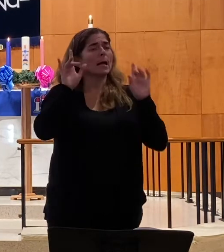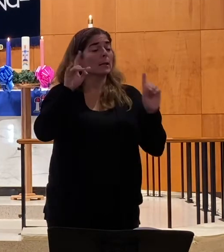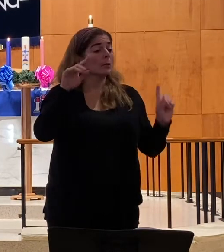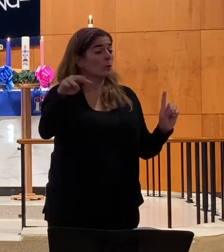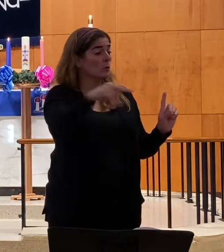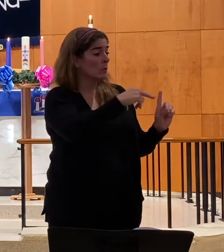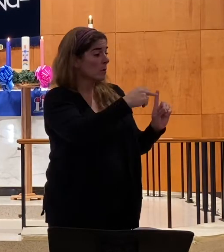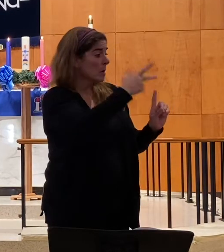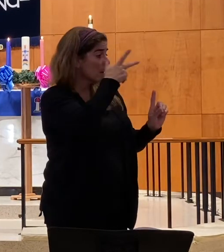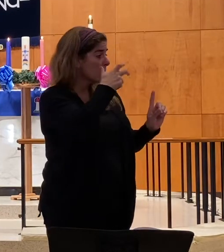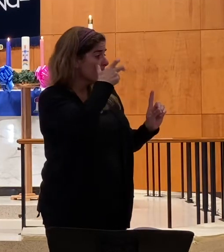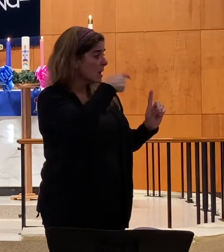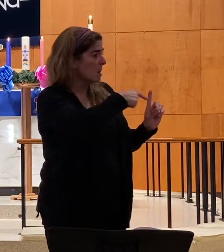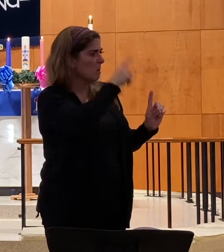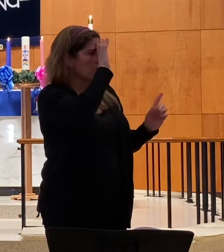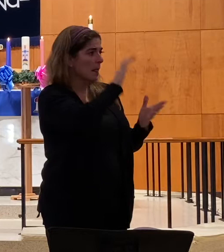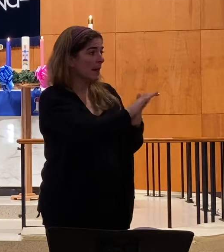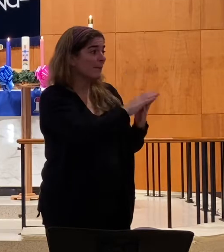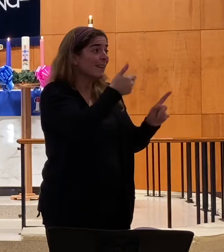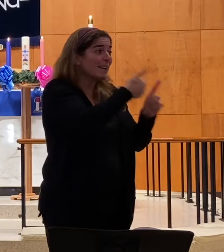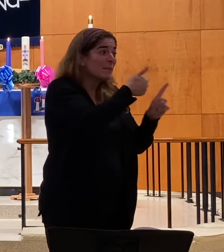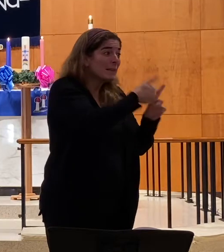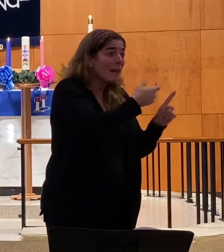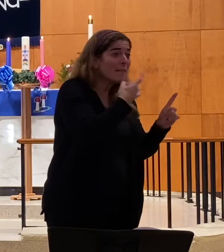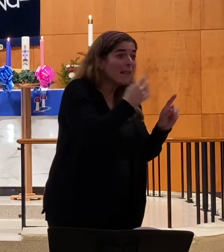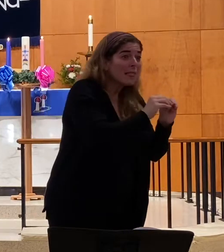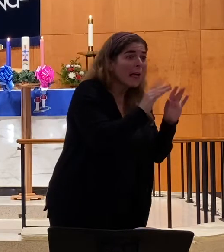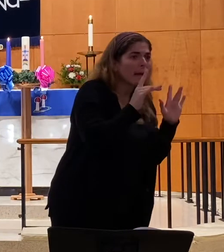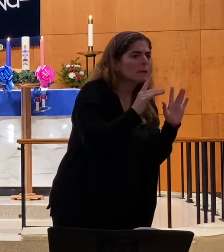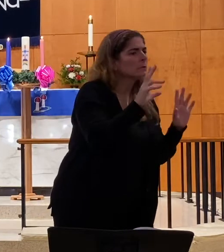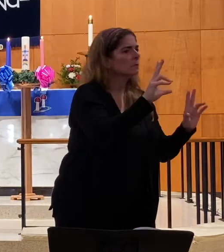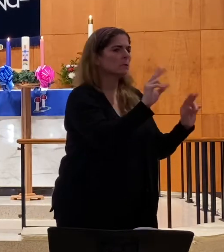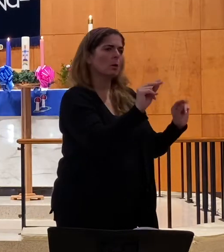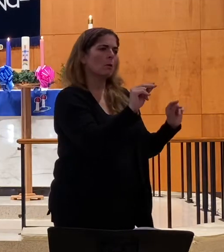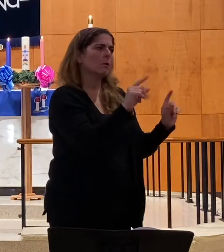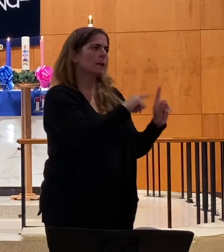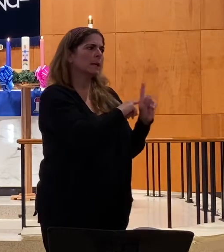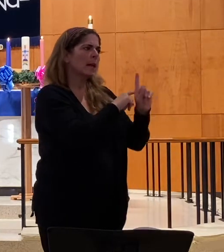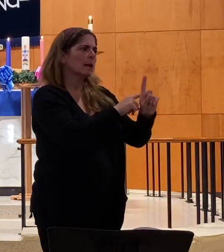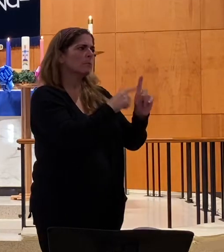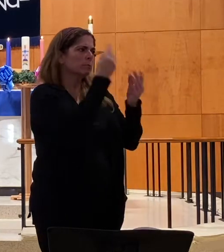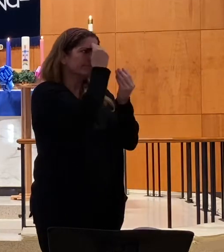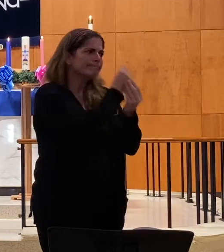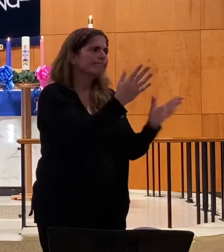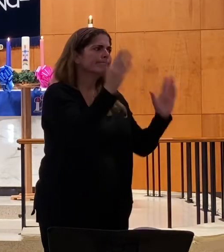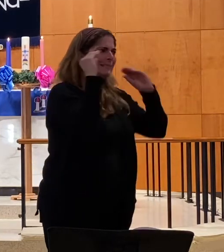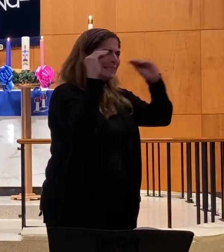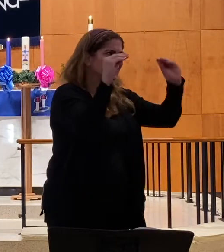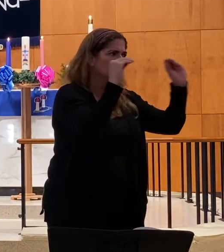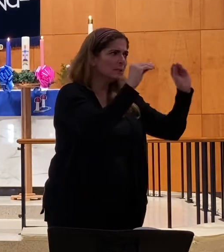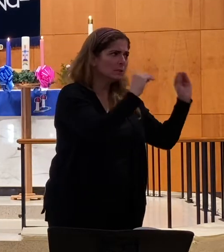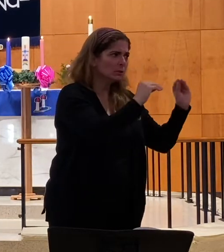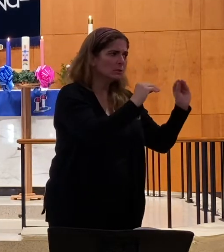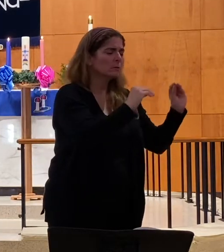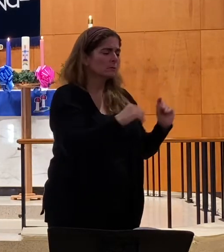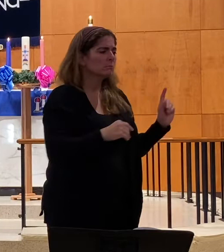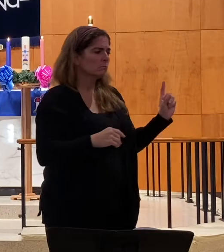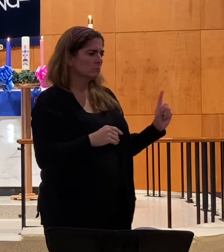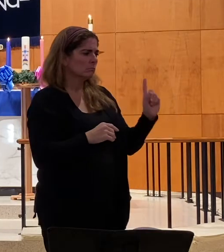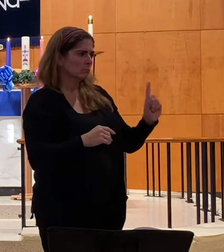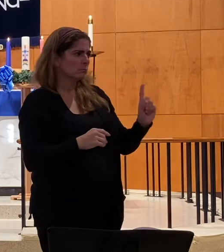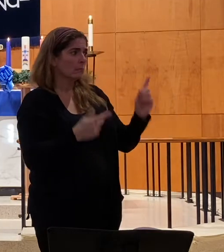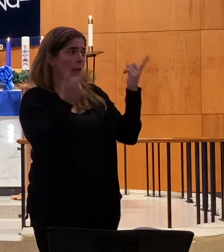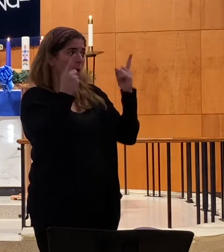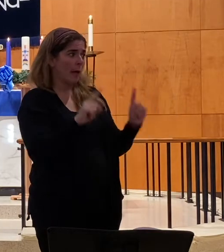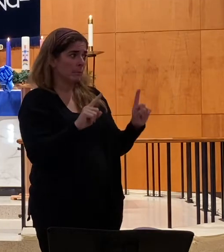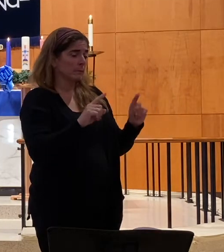him. He himself was not the light, but he came to testify to the light. This is the testimony given by